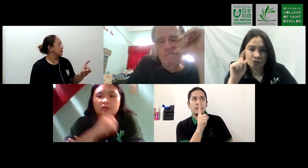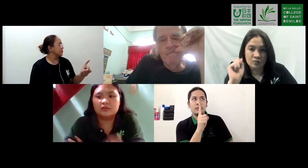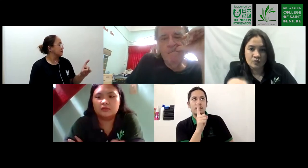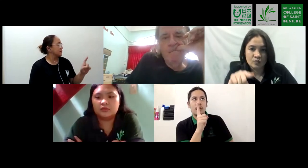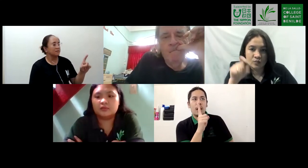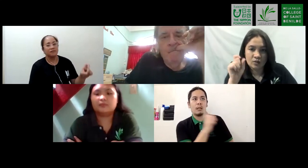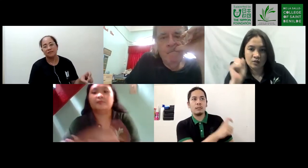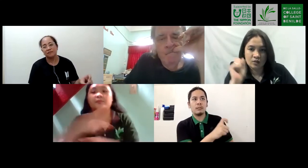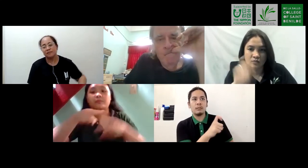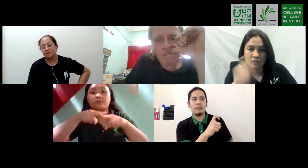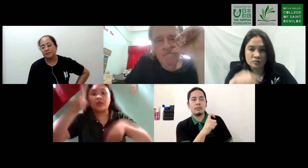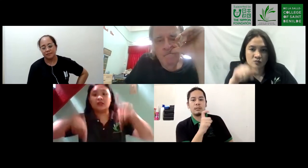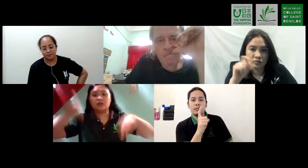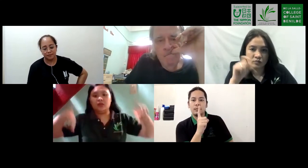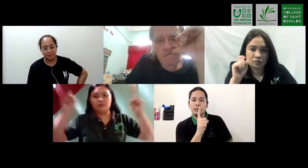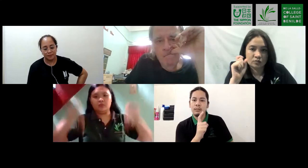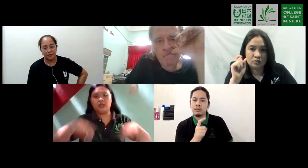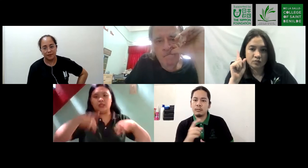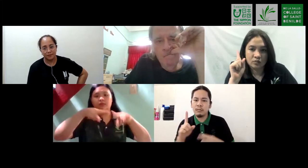going inward, or